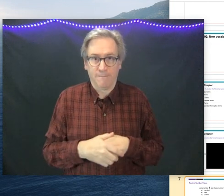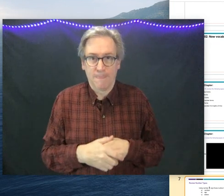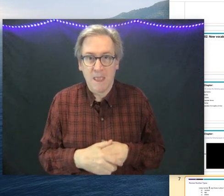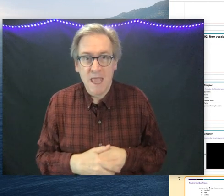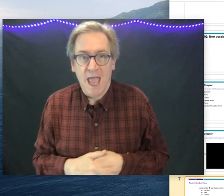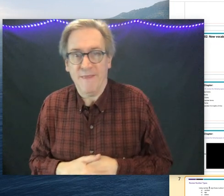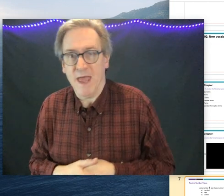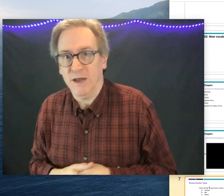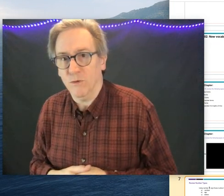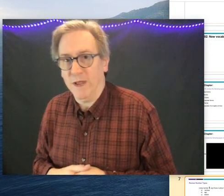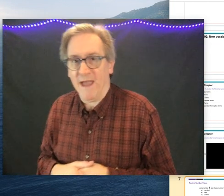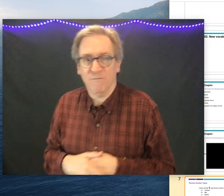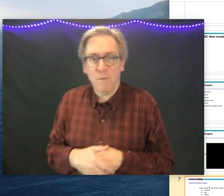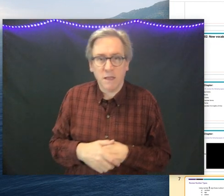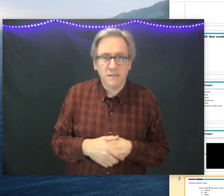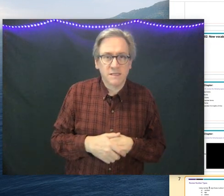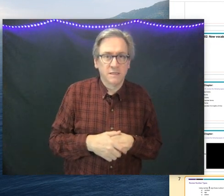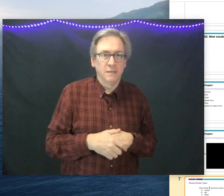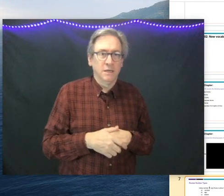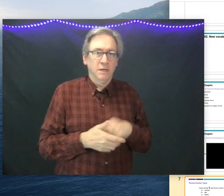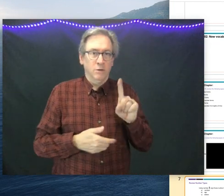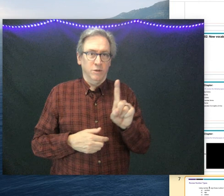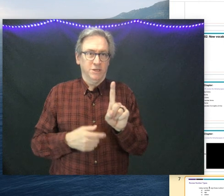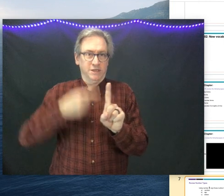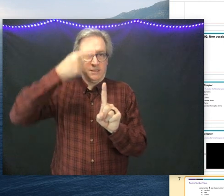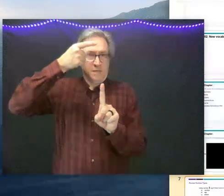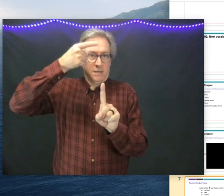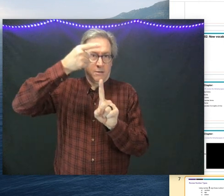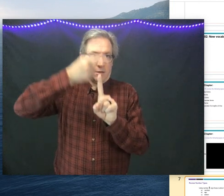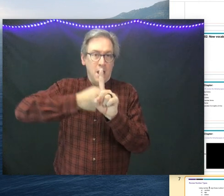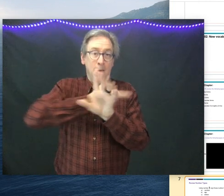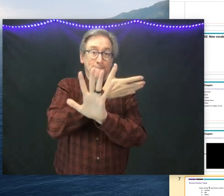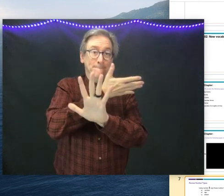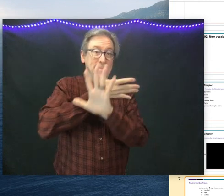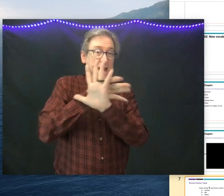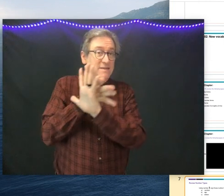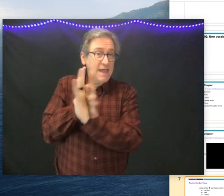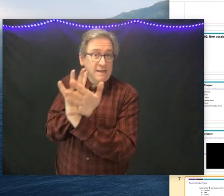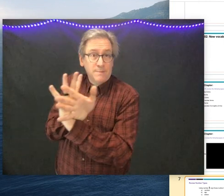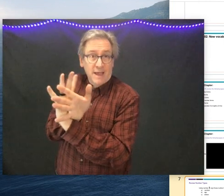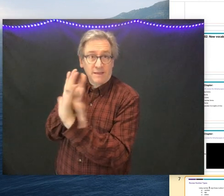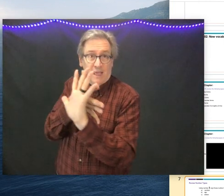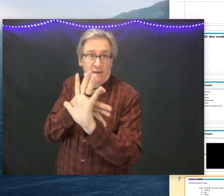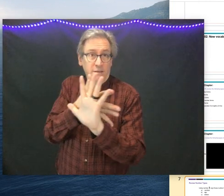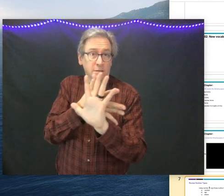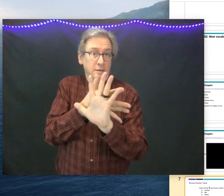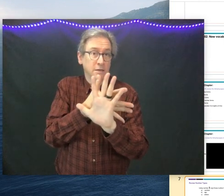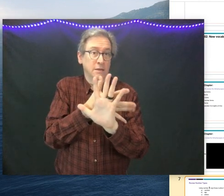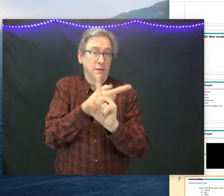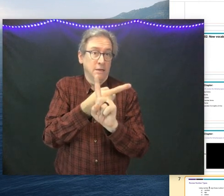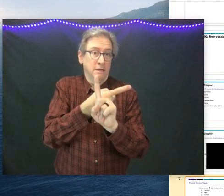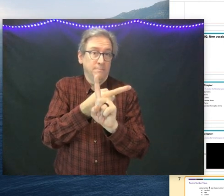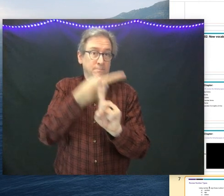Okay. And then we have months, which is back of the hand to back of the hand,